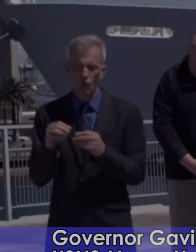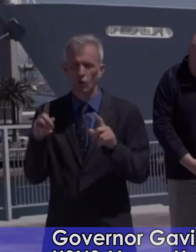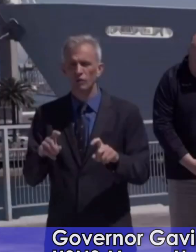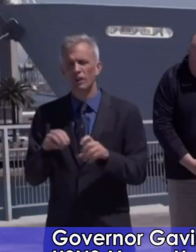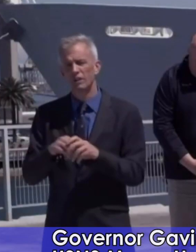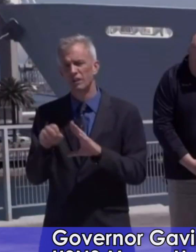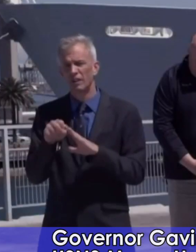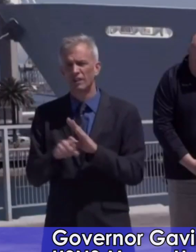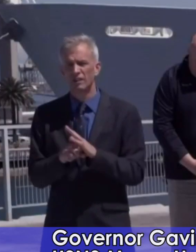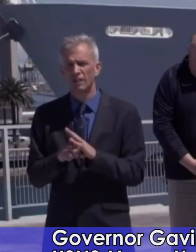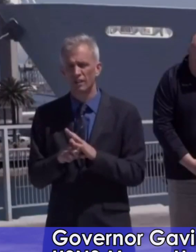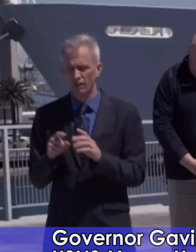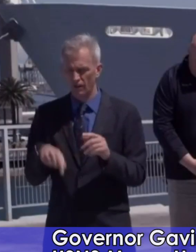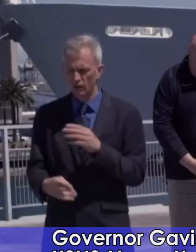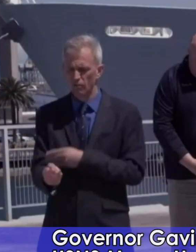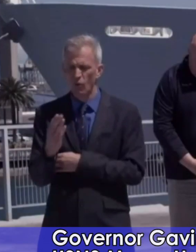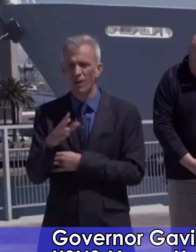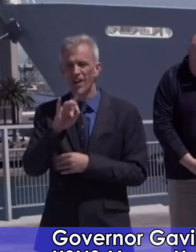As of this morning,